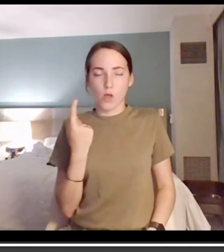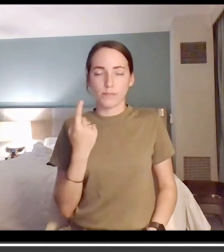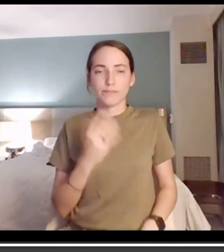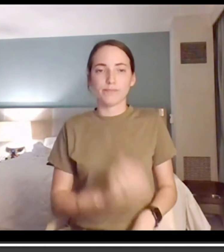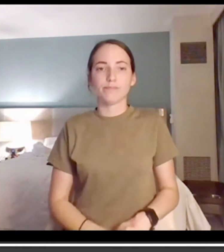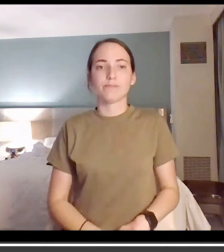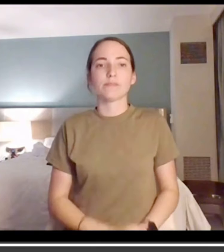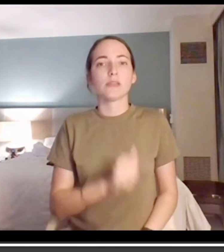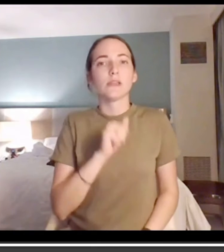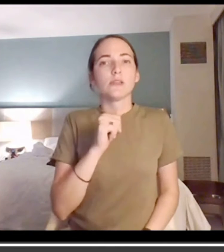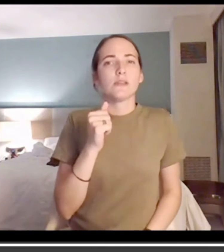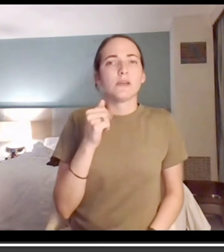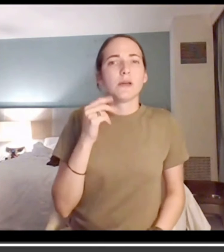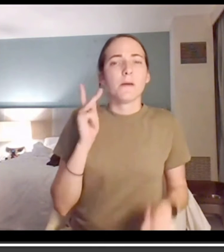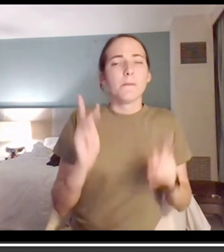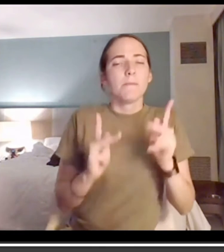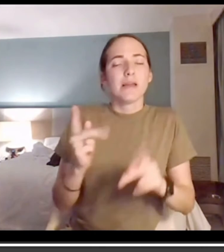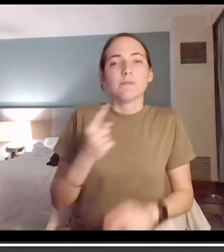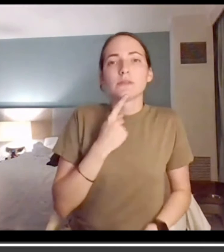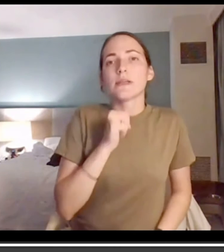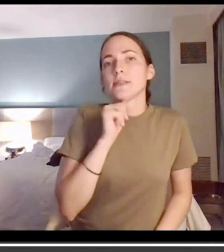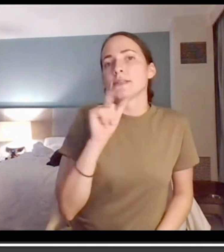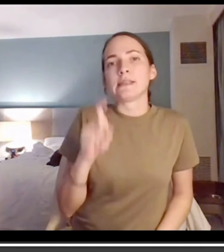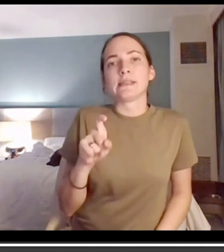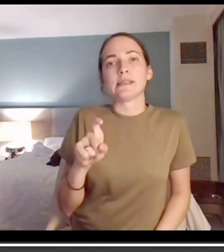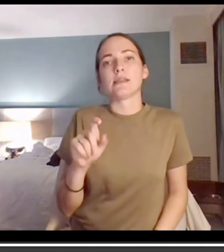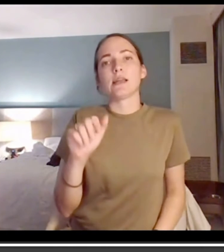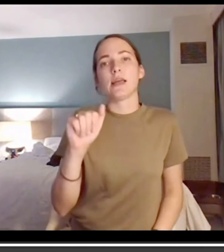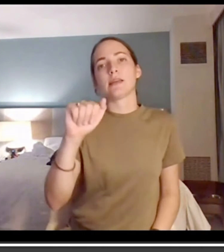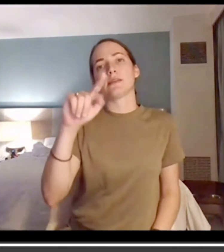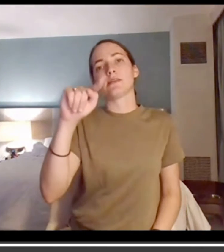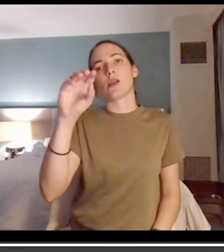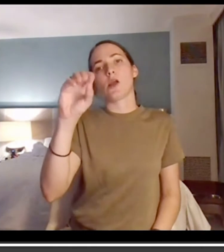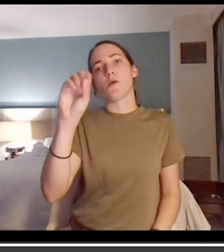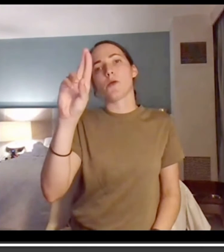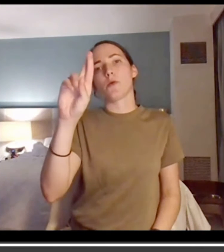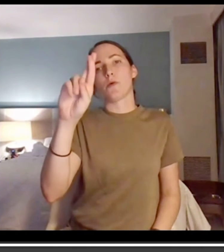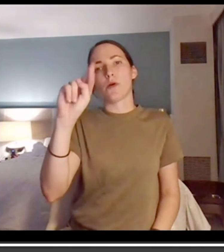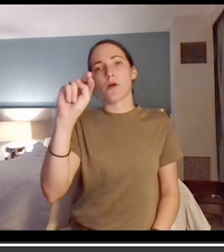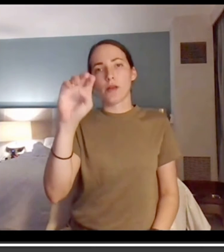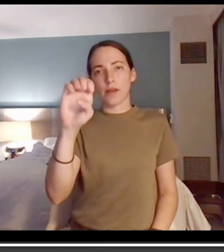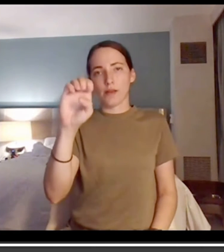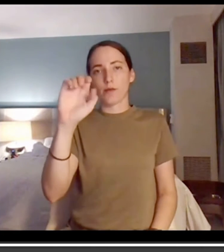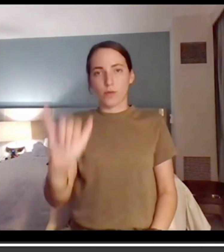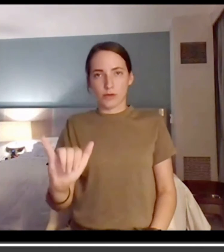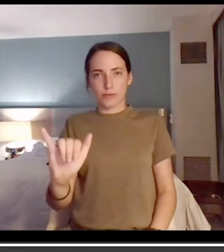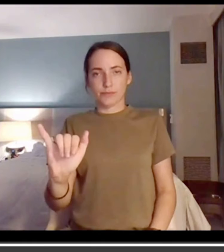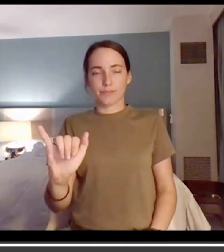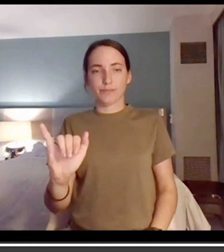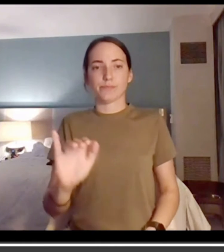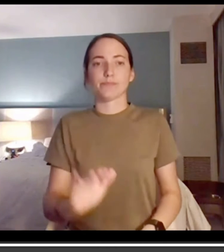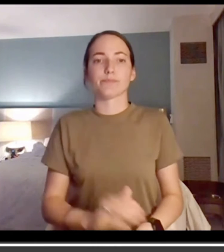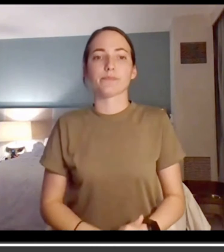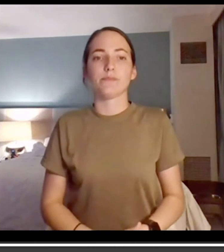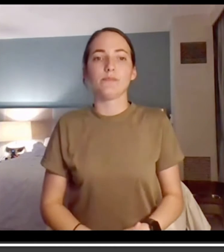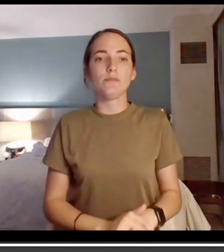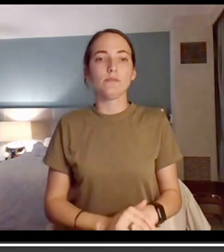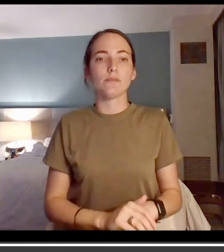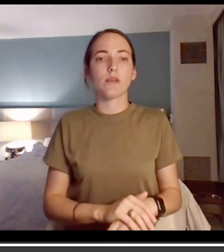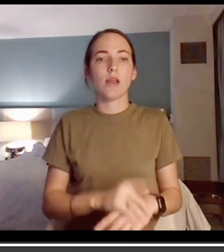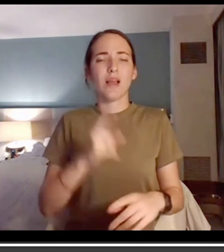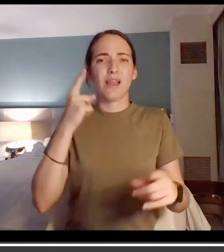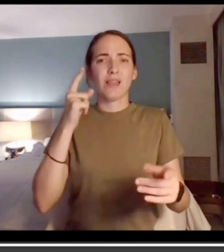Here's the problem, is that judges are overworked. They go really fast. These hearings last about 45 minutes. They use a lot of